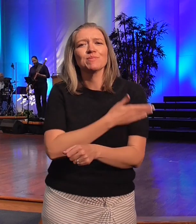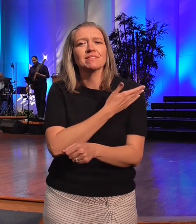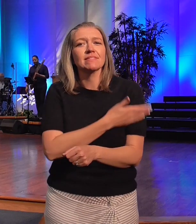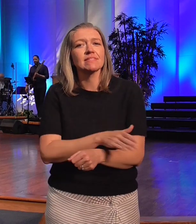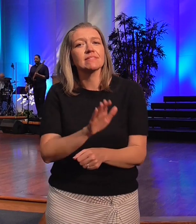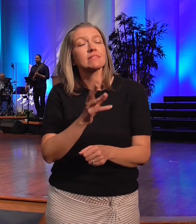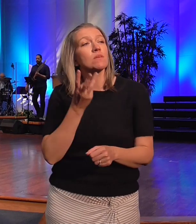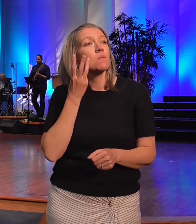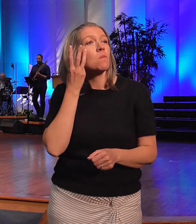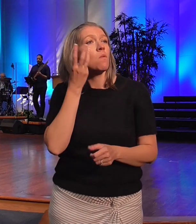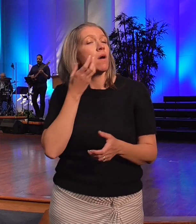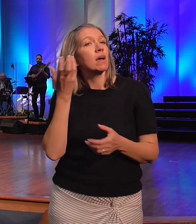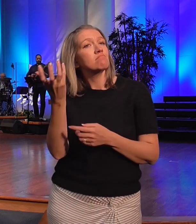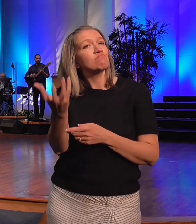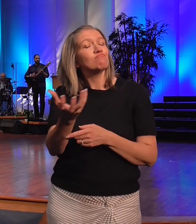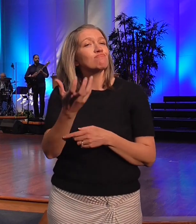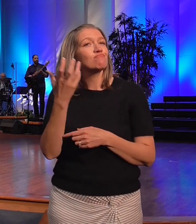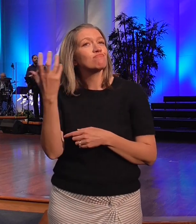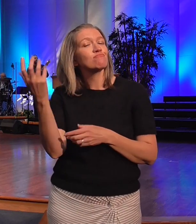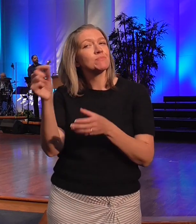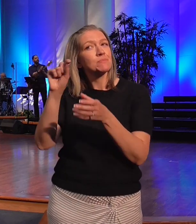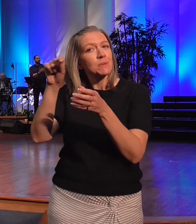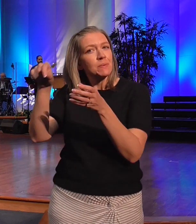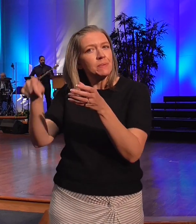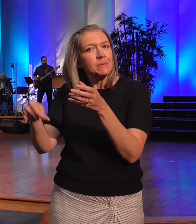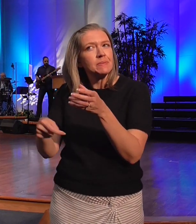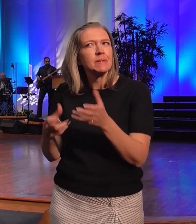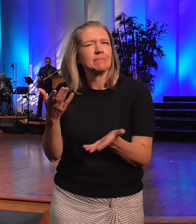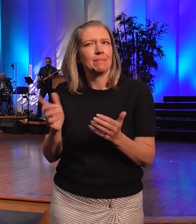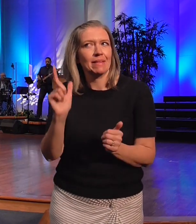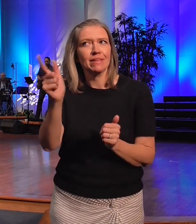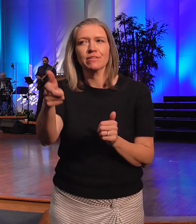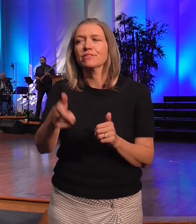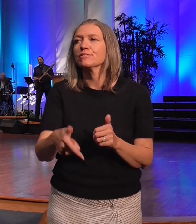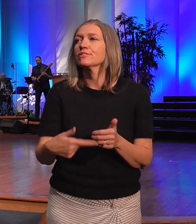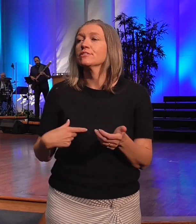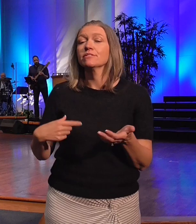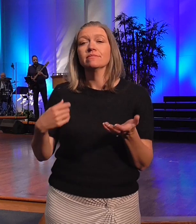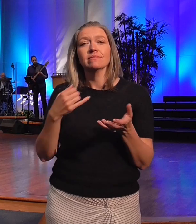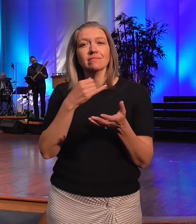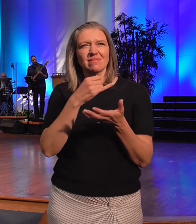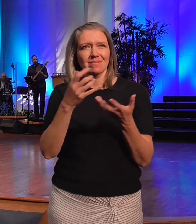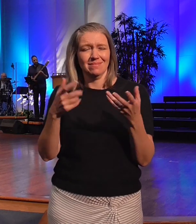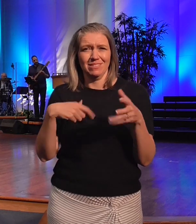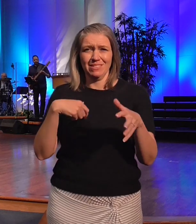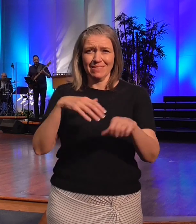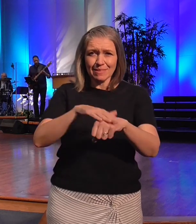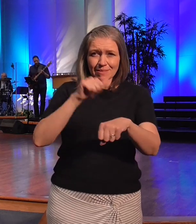wine dripping down from a glass, maybe later, drawing the